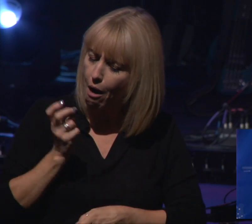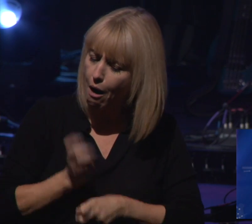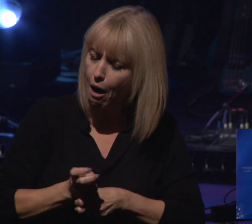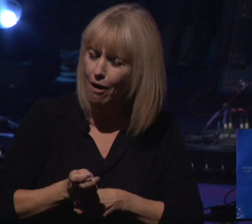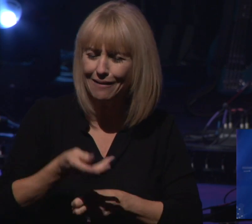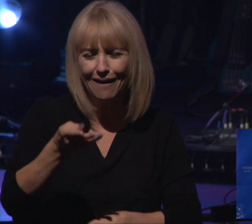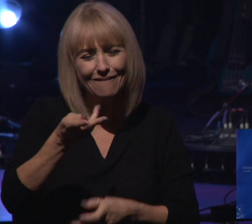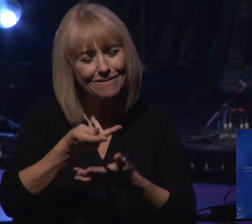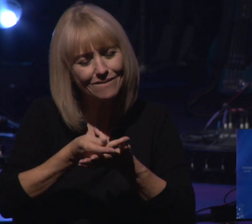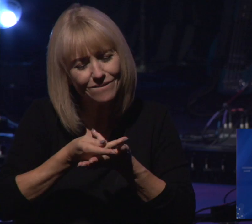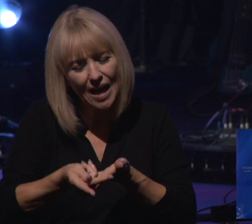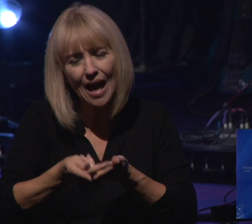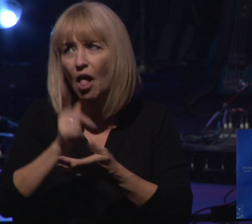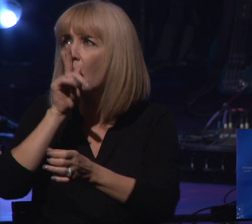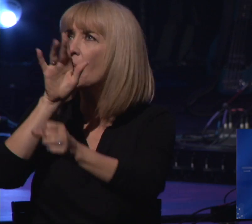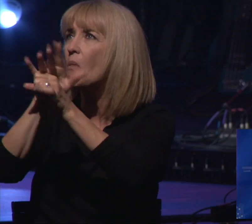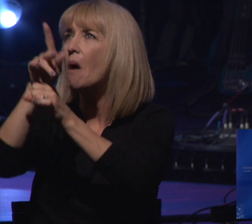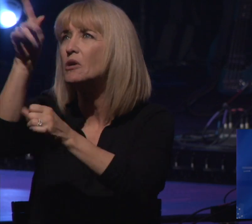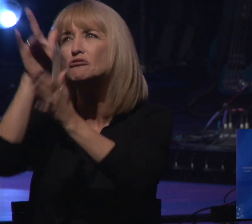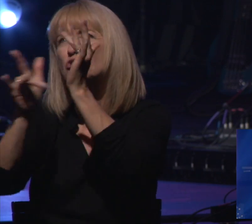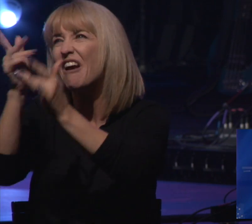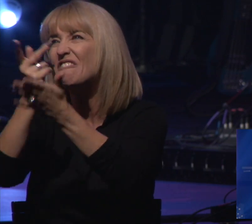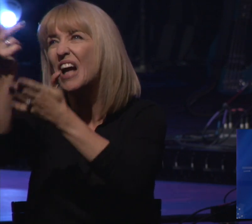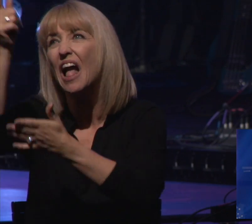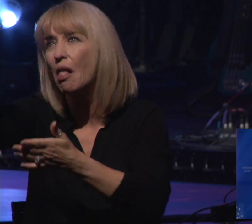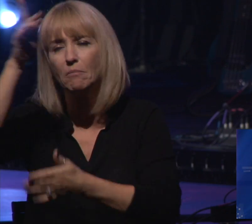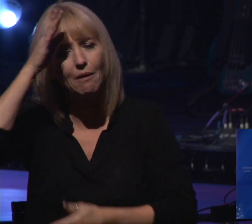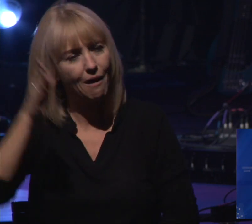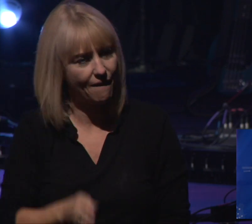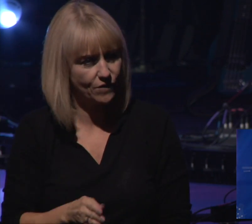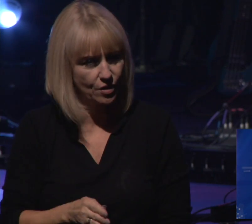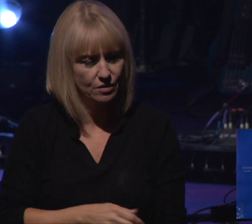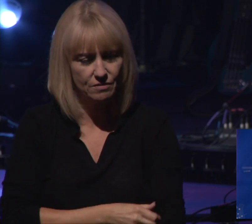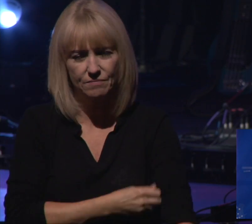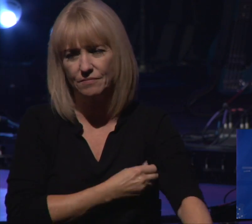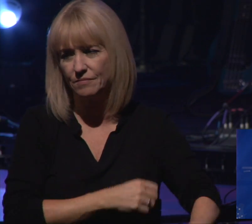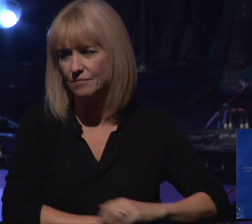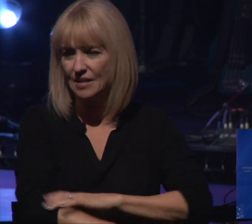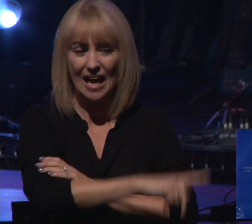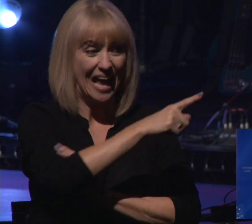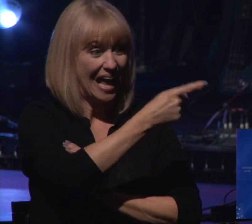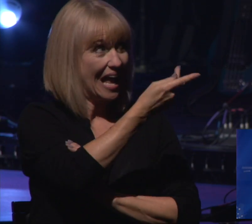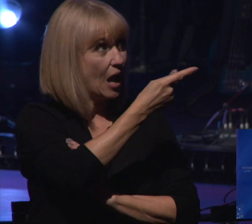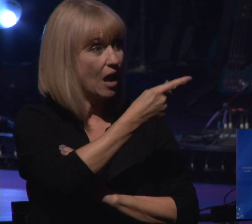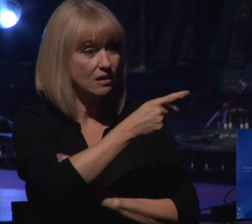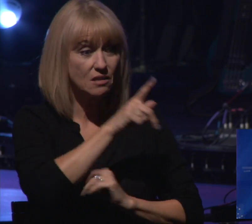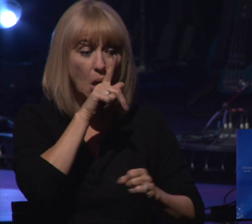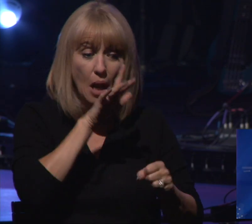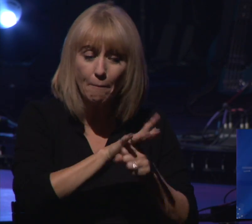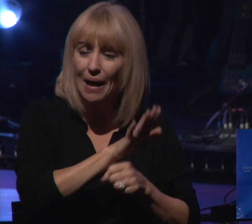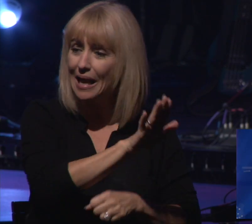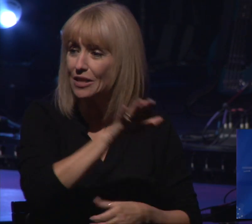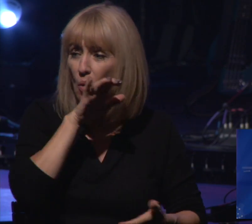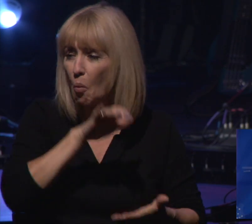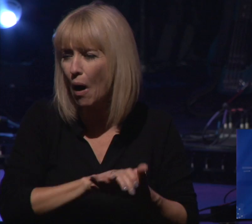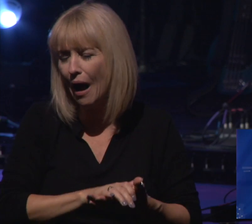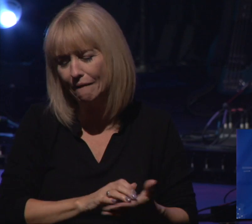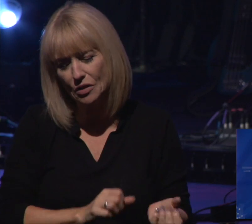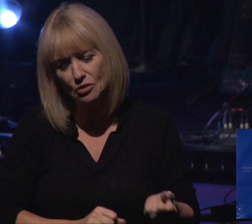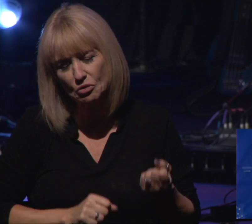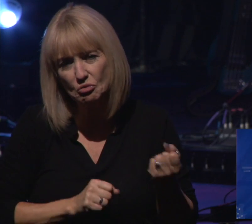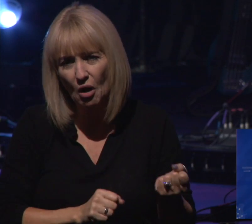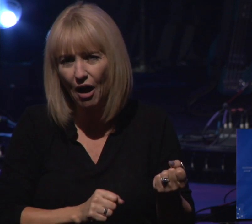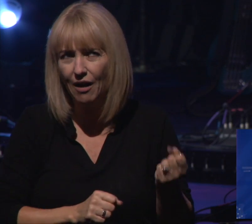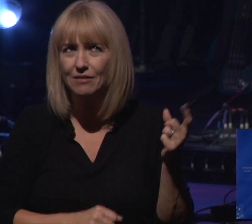hard. But his commitment to Jesus never failed. I never, ever saw it fail. His commitment to my wife was strong, or to his wife